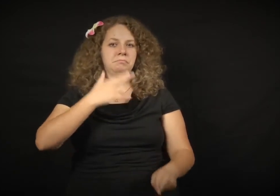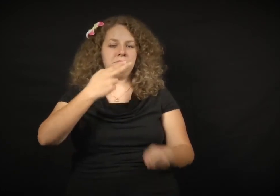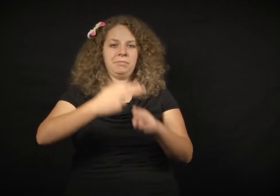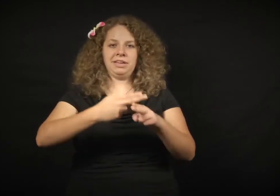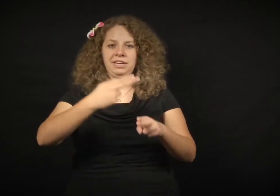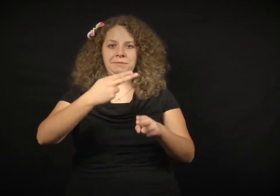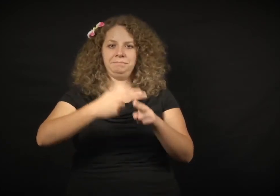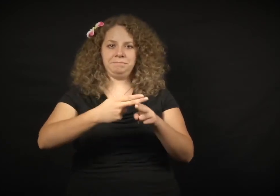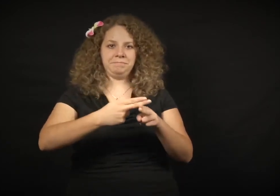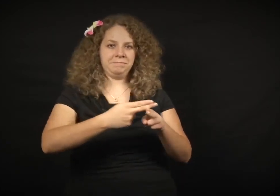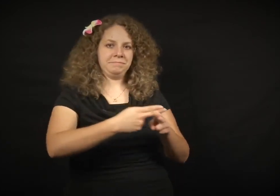My name.